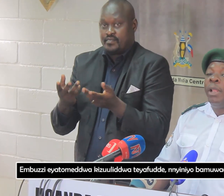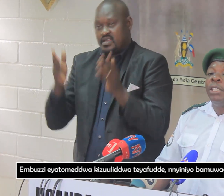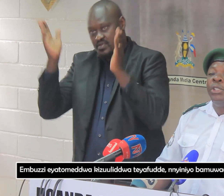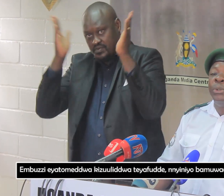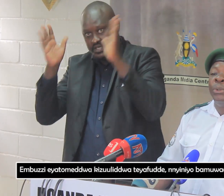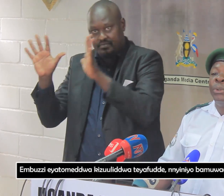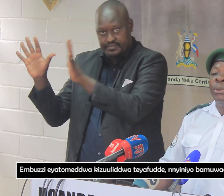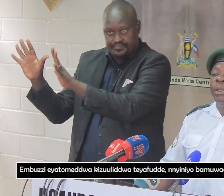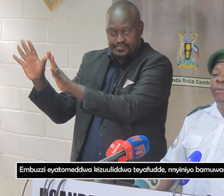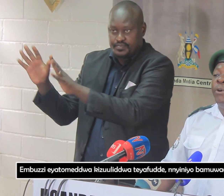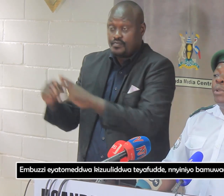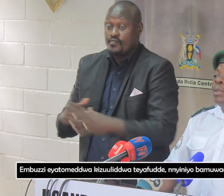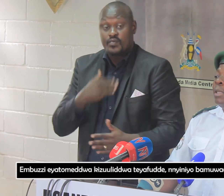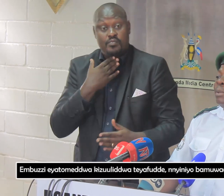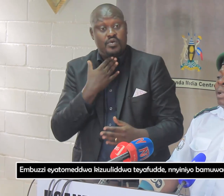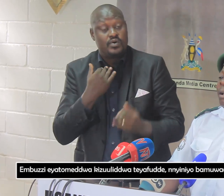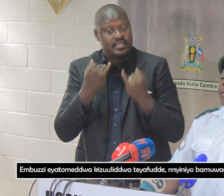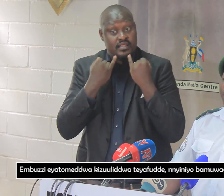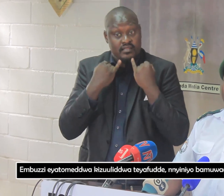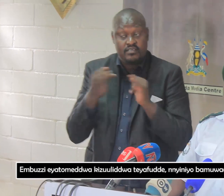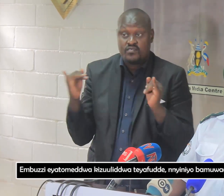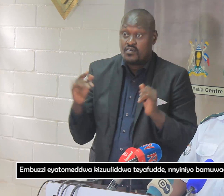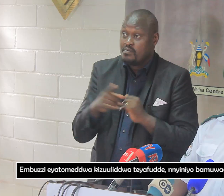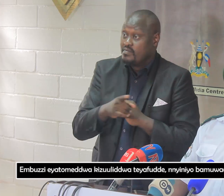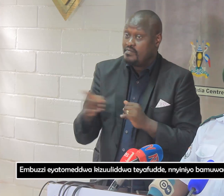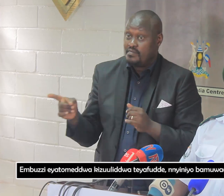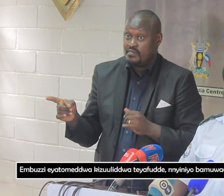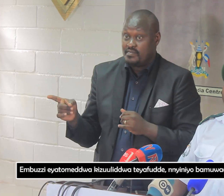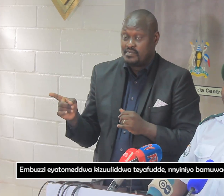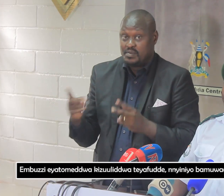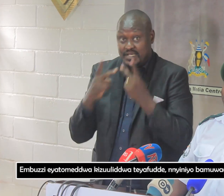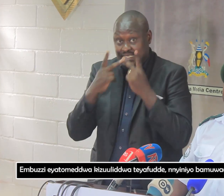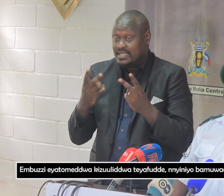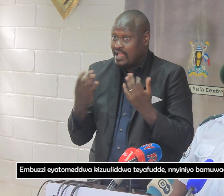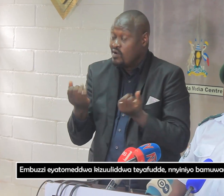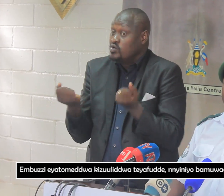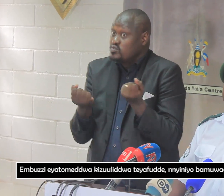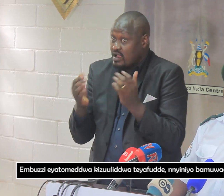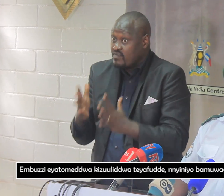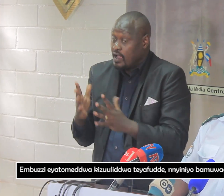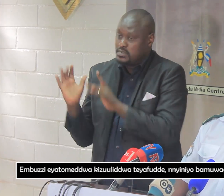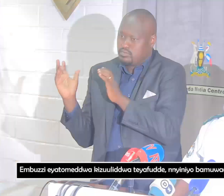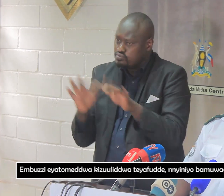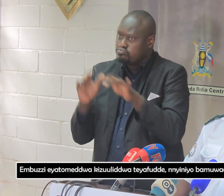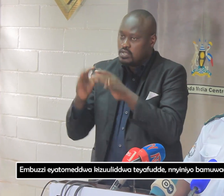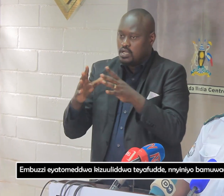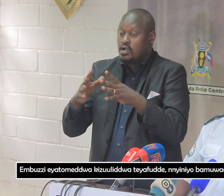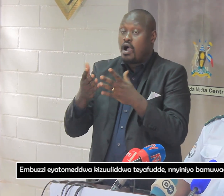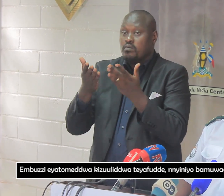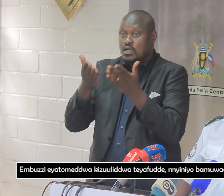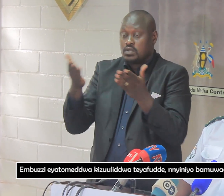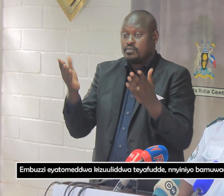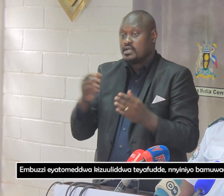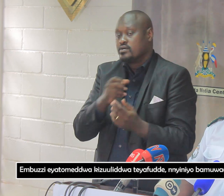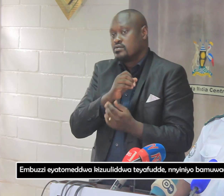I would like to inform you that we are having an increase in truck drivers reporting that they have